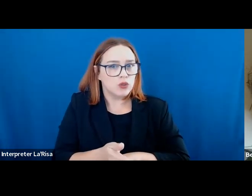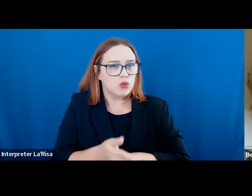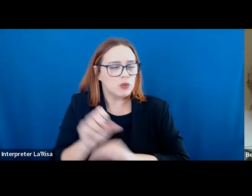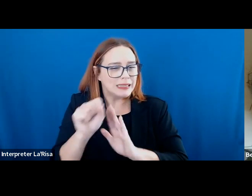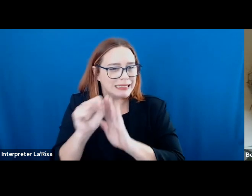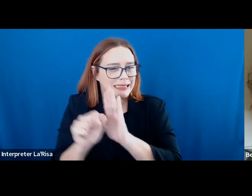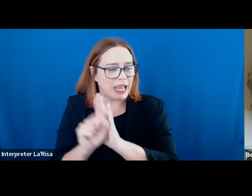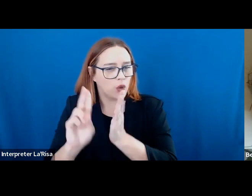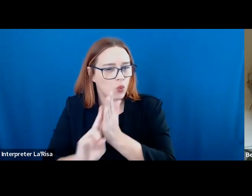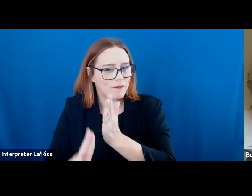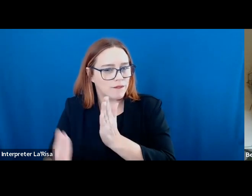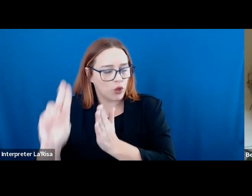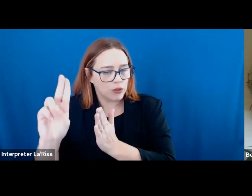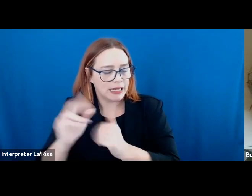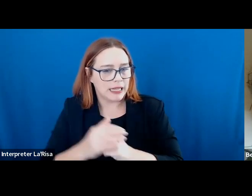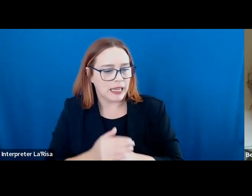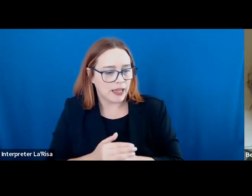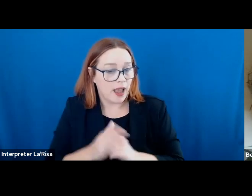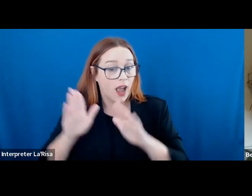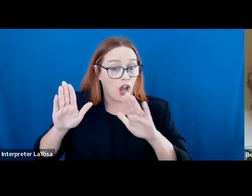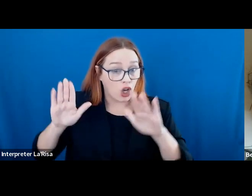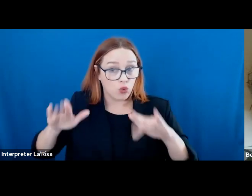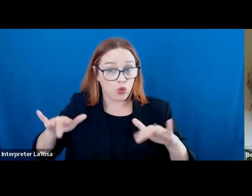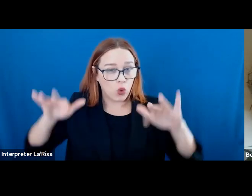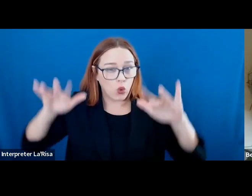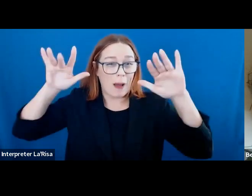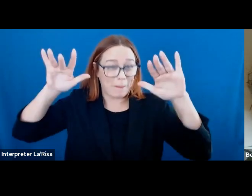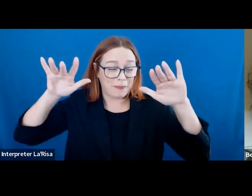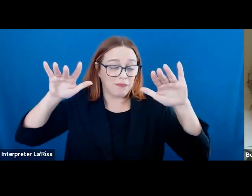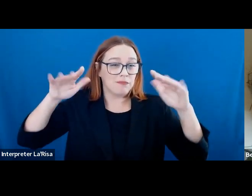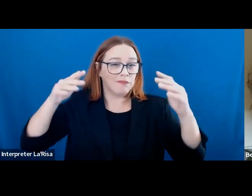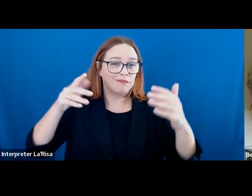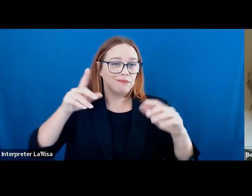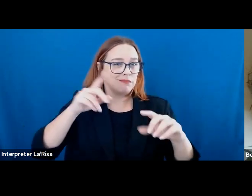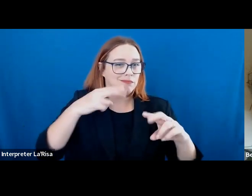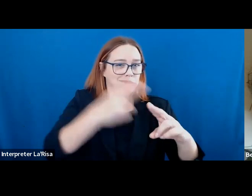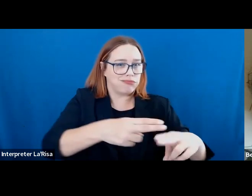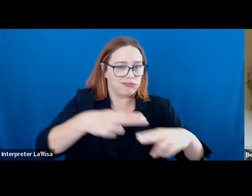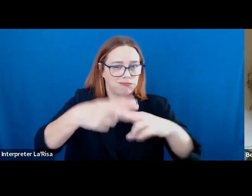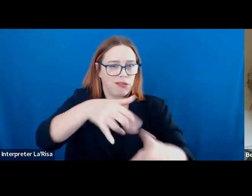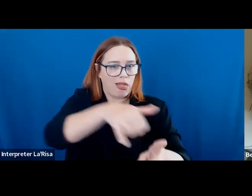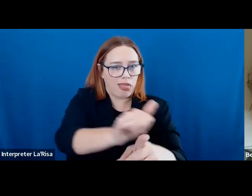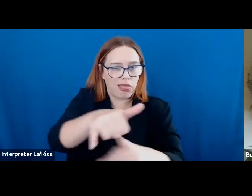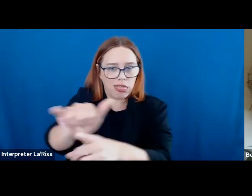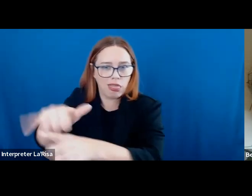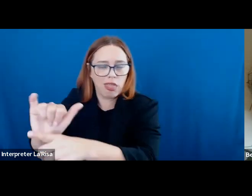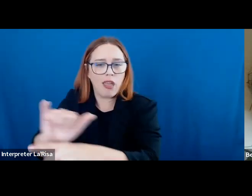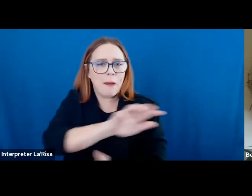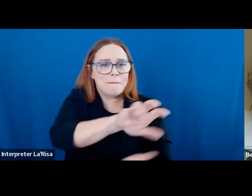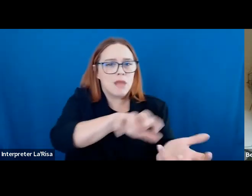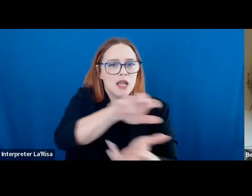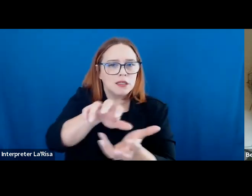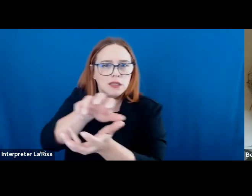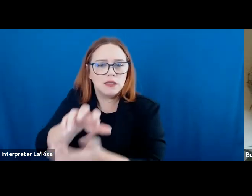child, I was called different names, mixed, Indian. They